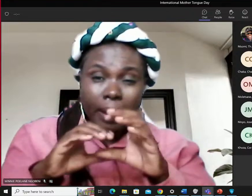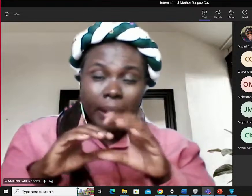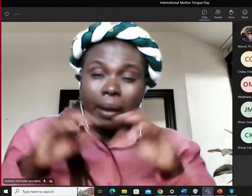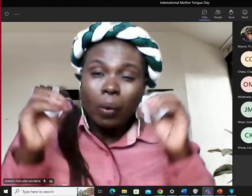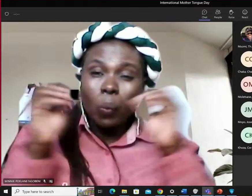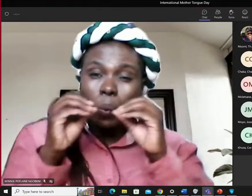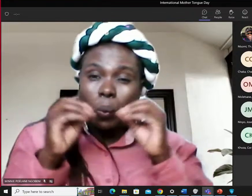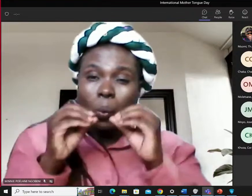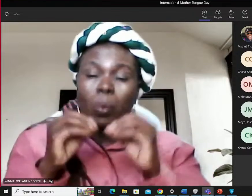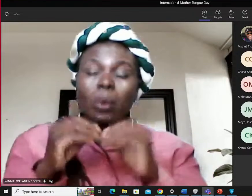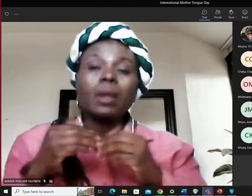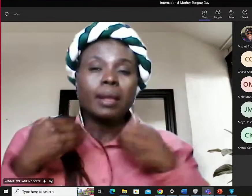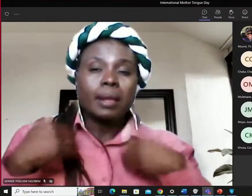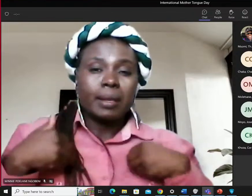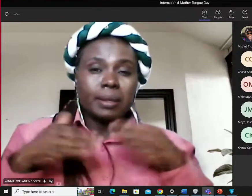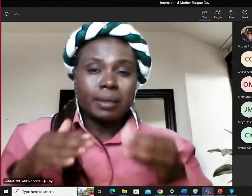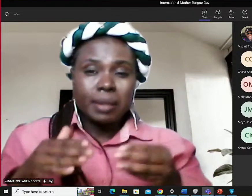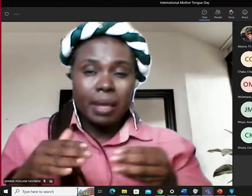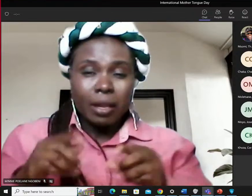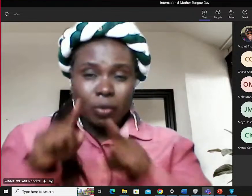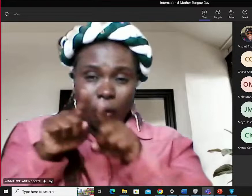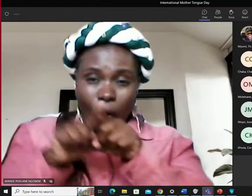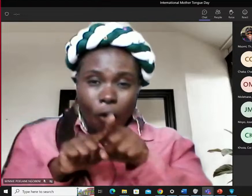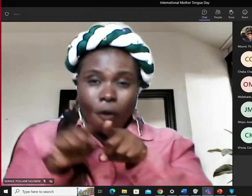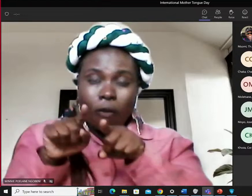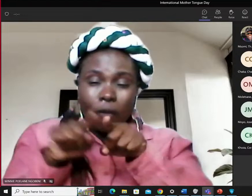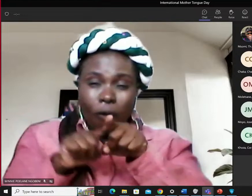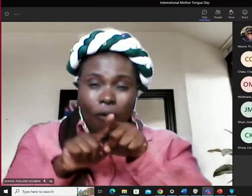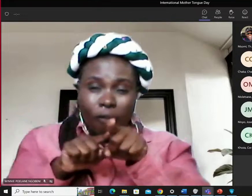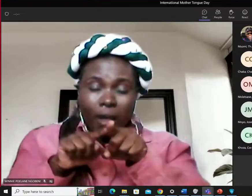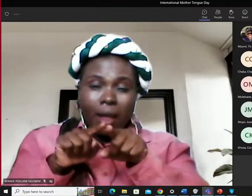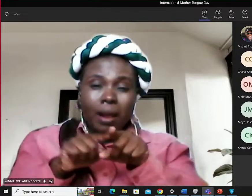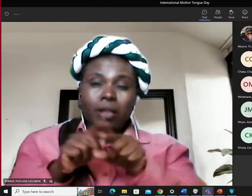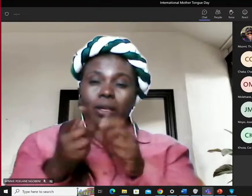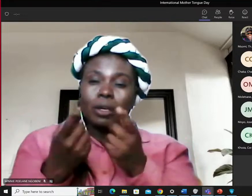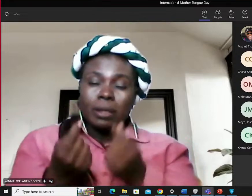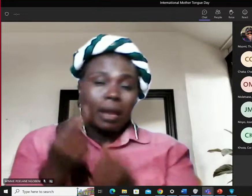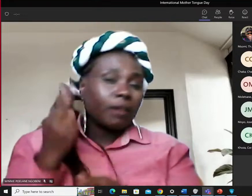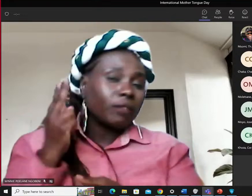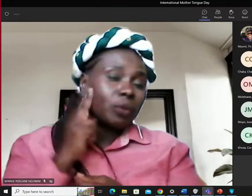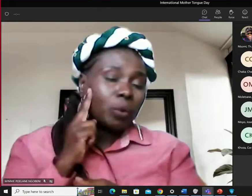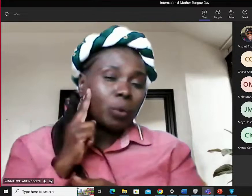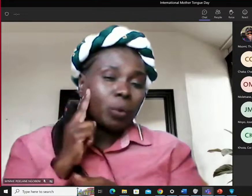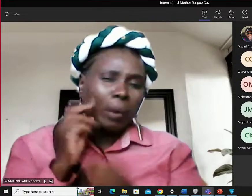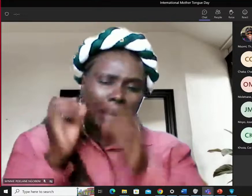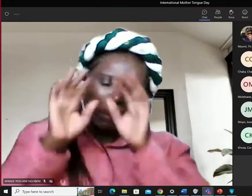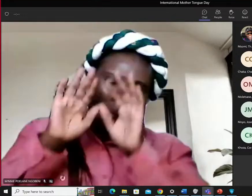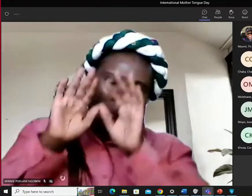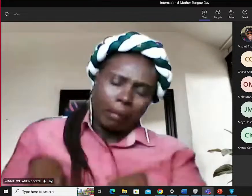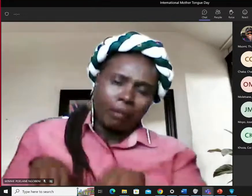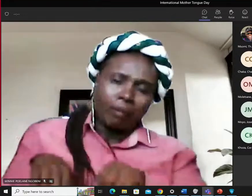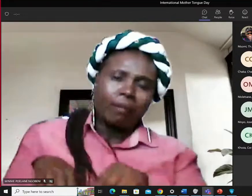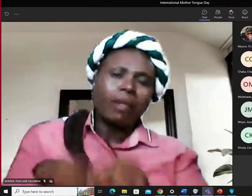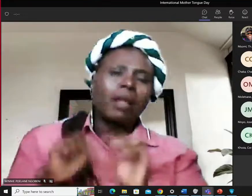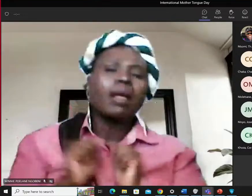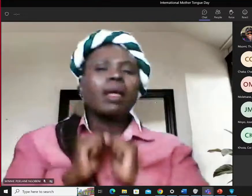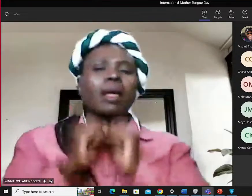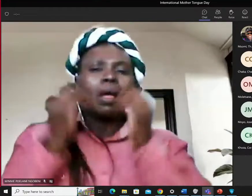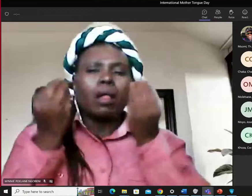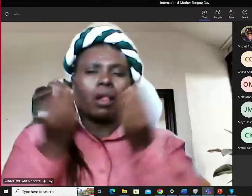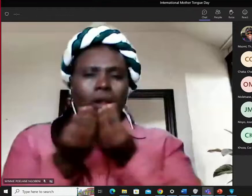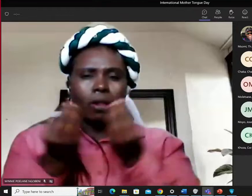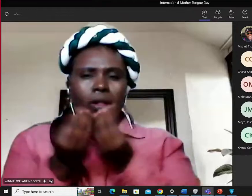to fight, and what the deaf do, they leave everything. They sit in the chair under the tree,